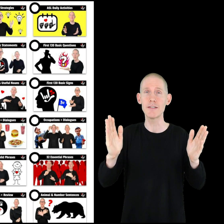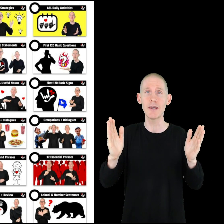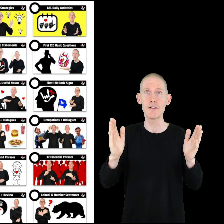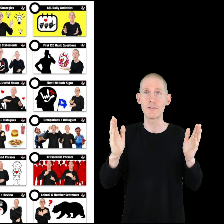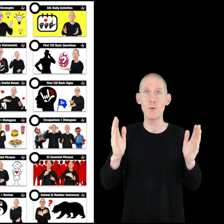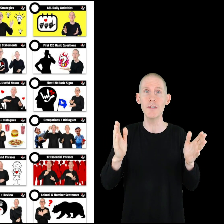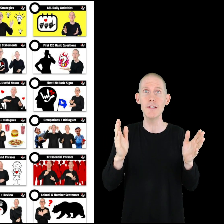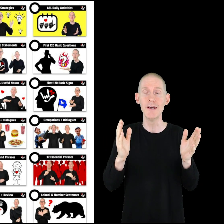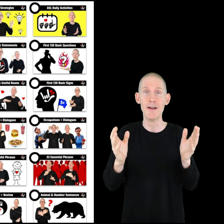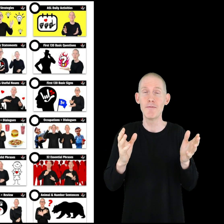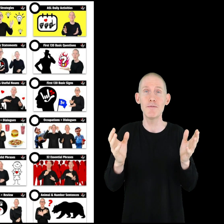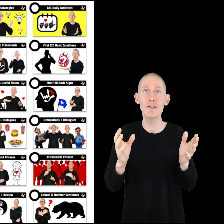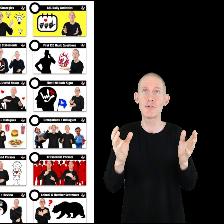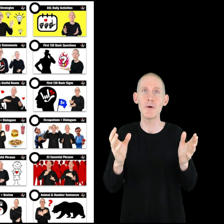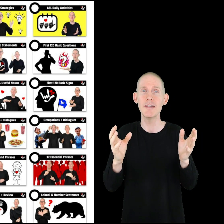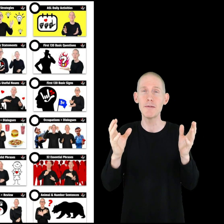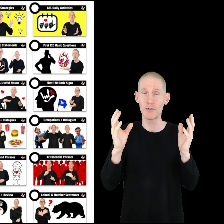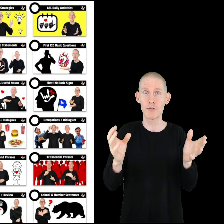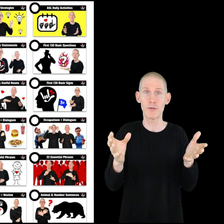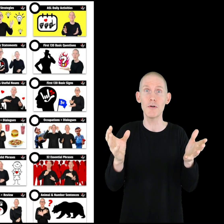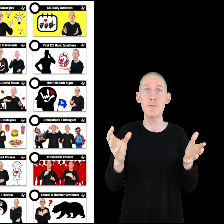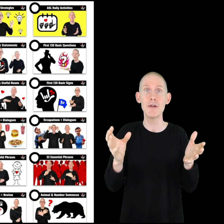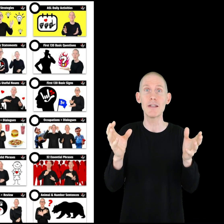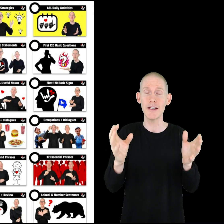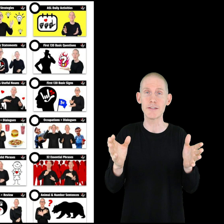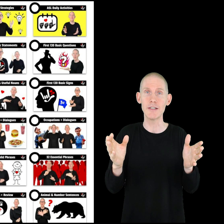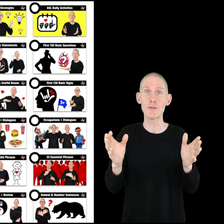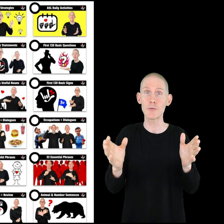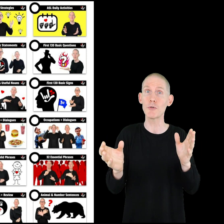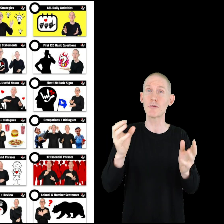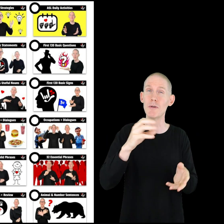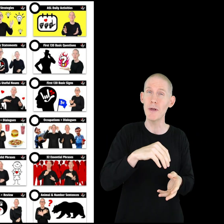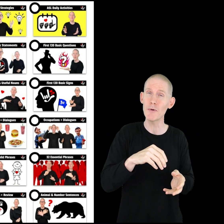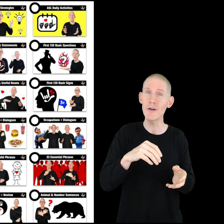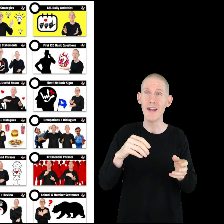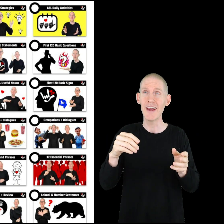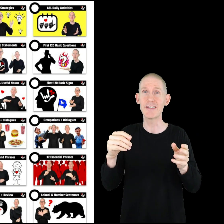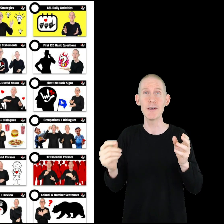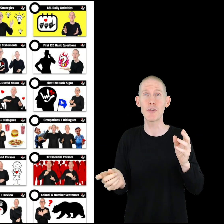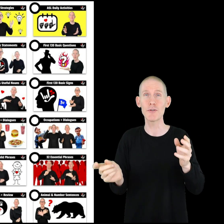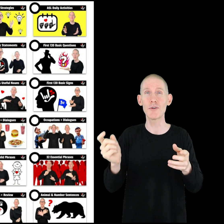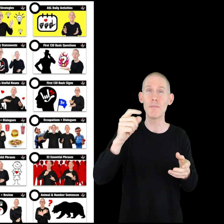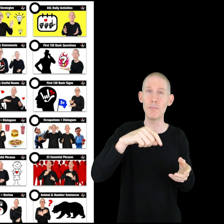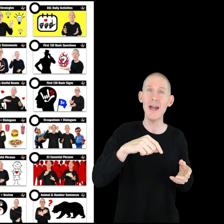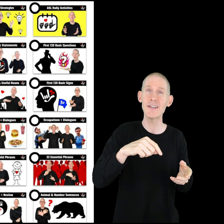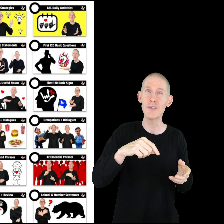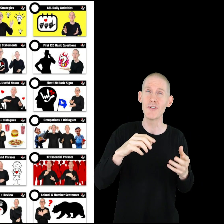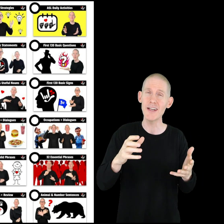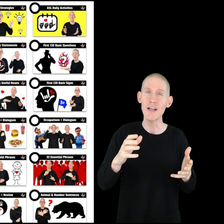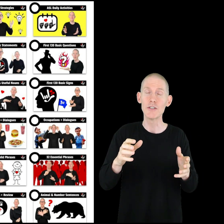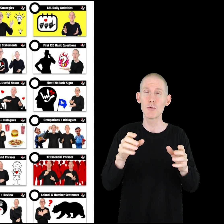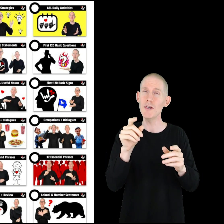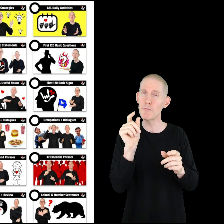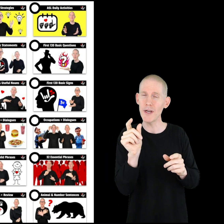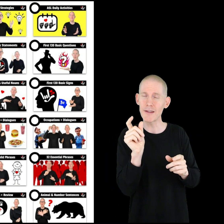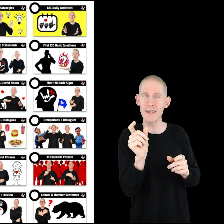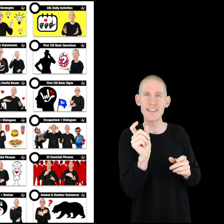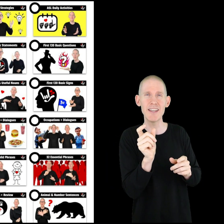like a 15, 20, 30-minute lesson, and you're supposed to remember, and it's difficult to go back to, right? So we break things down